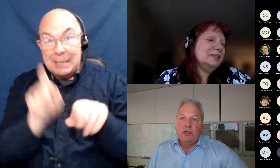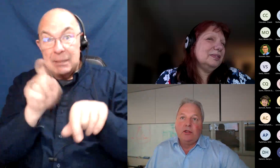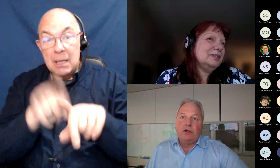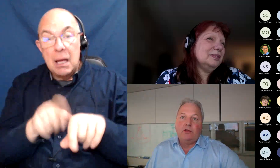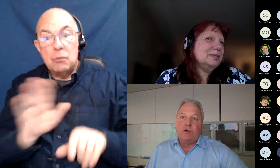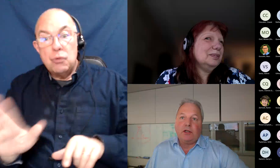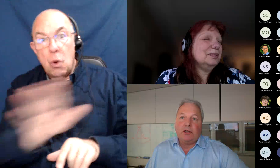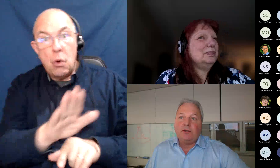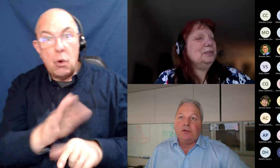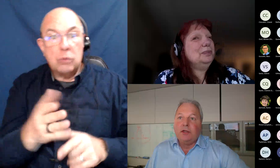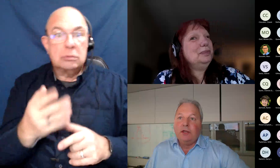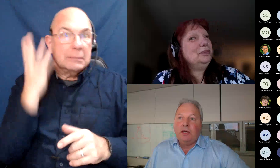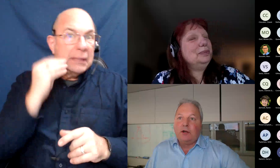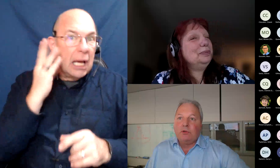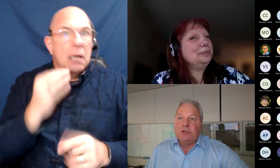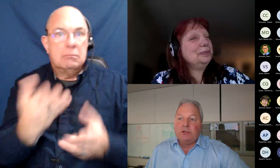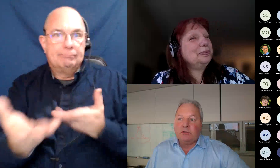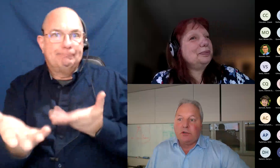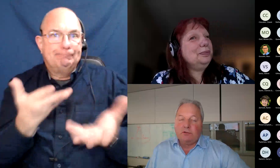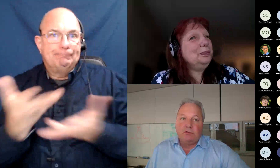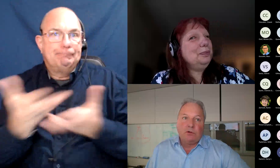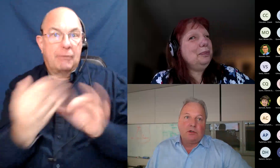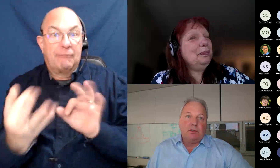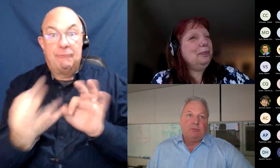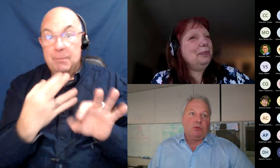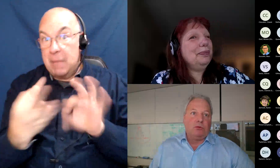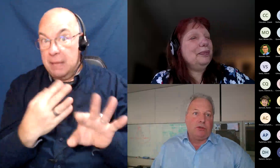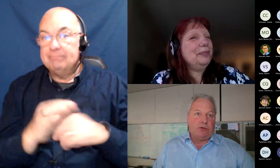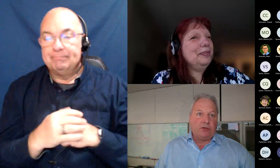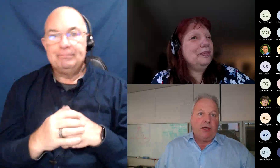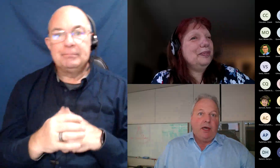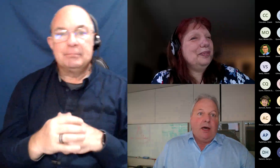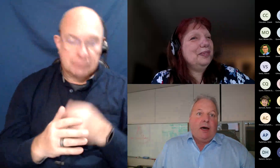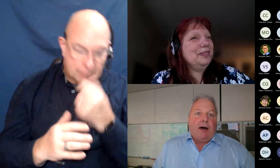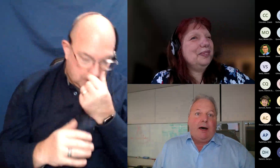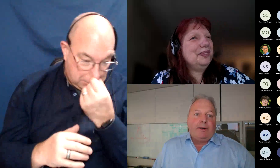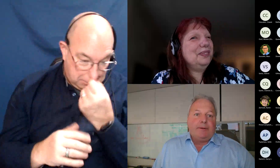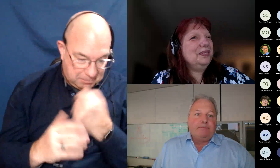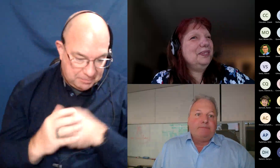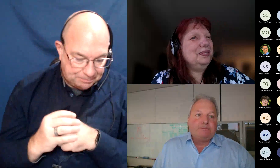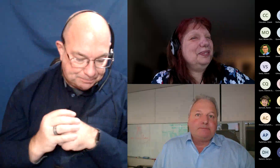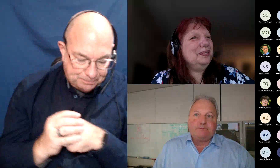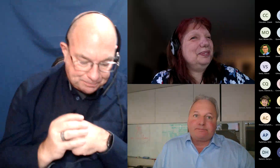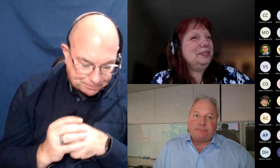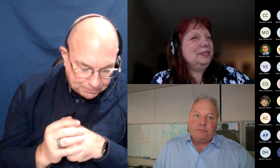are there in the front lines and are really delivering for employees.